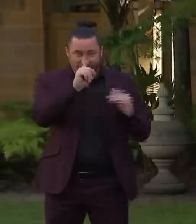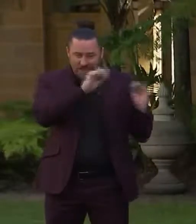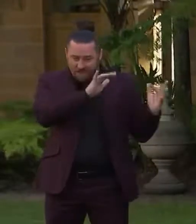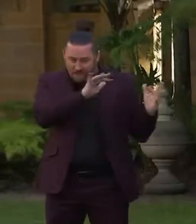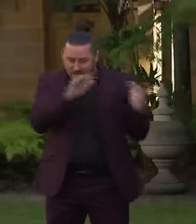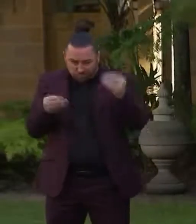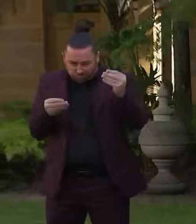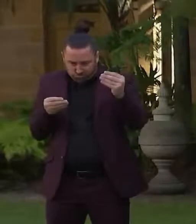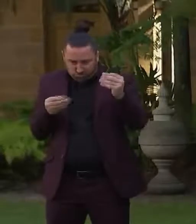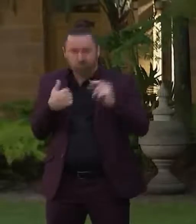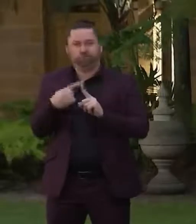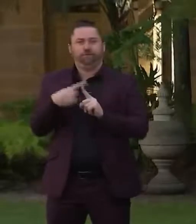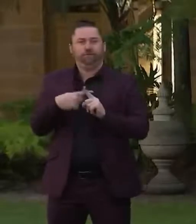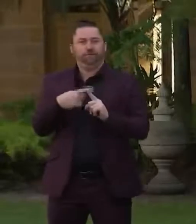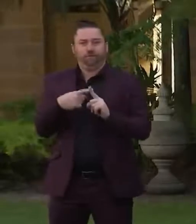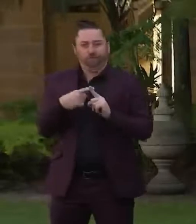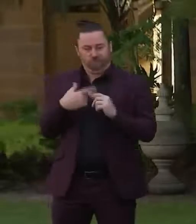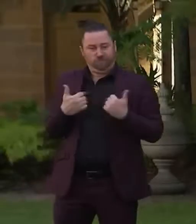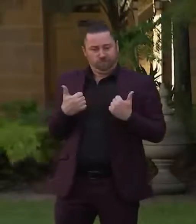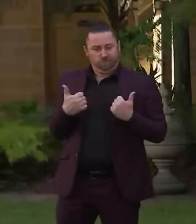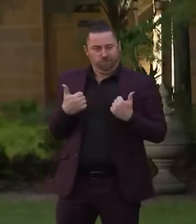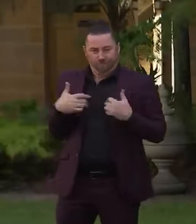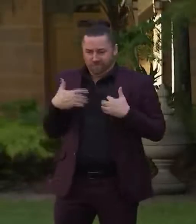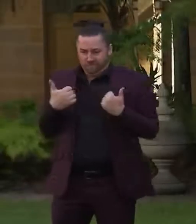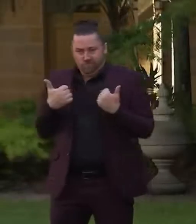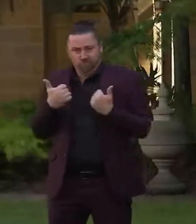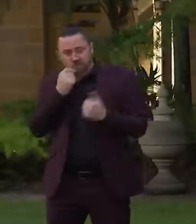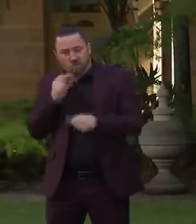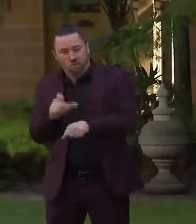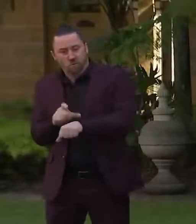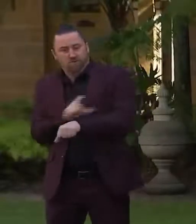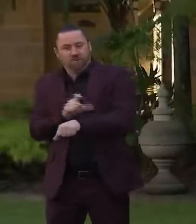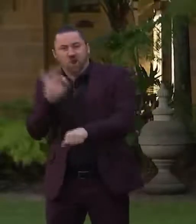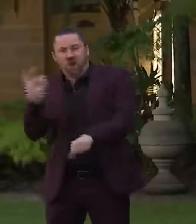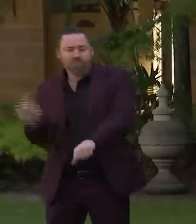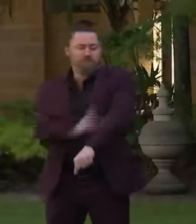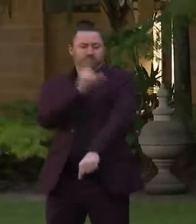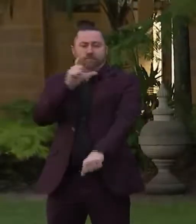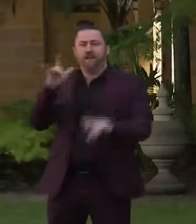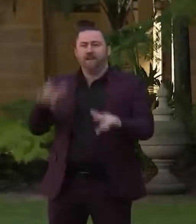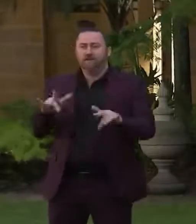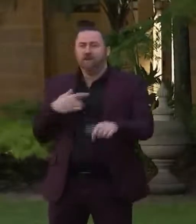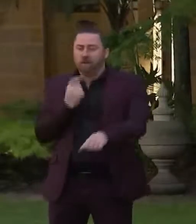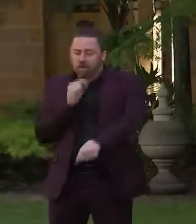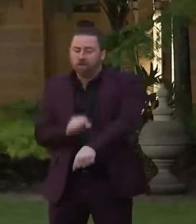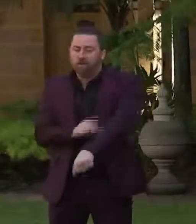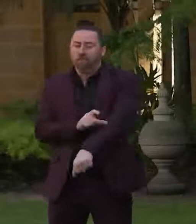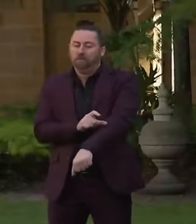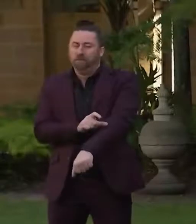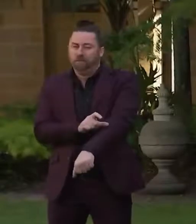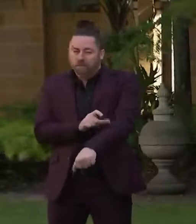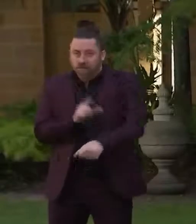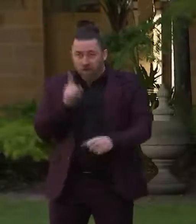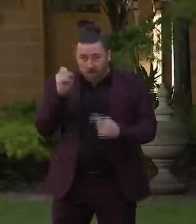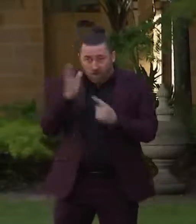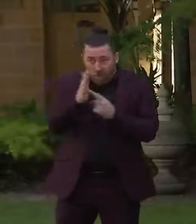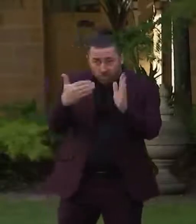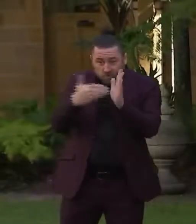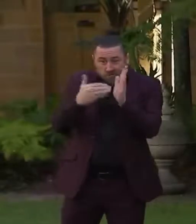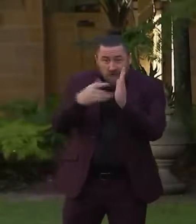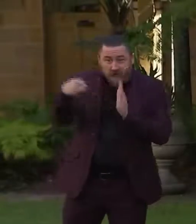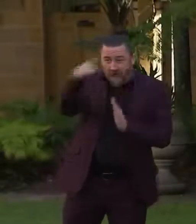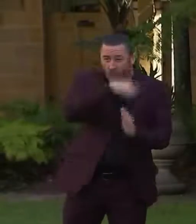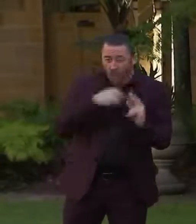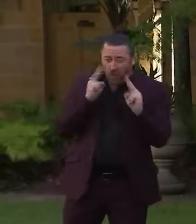We need to get more results from today, so it is absolutely extremely important that anyone with any symptoms gets